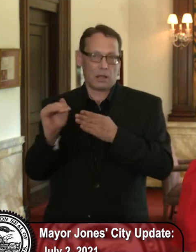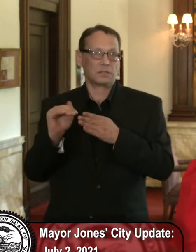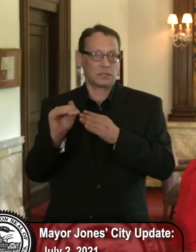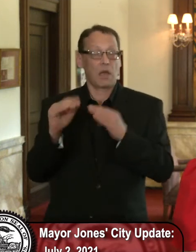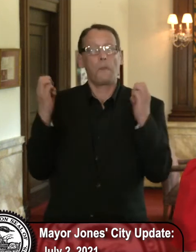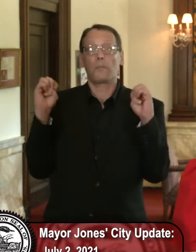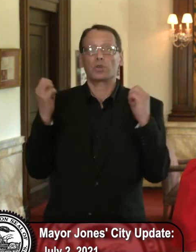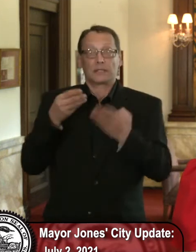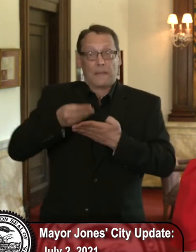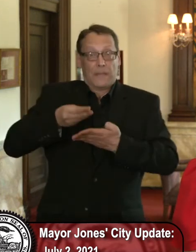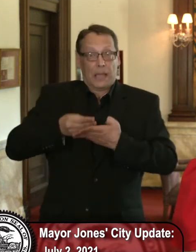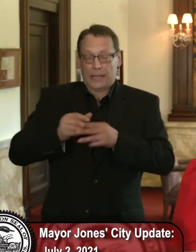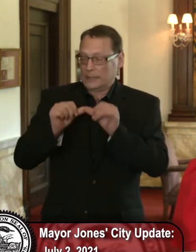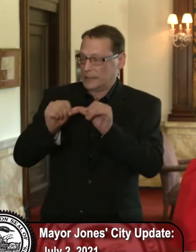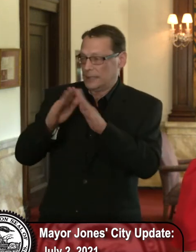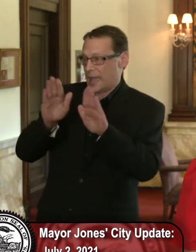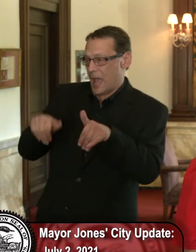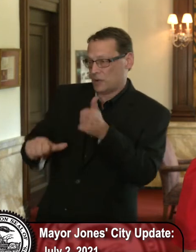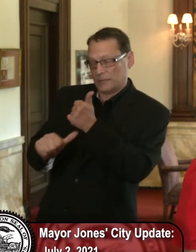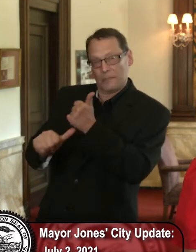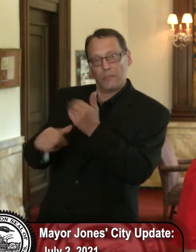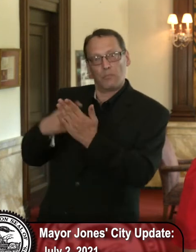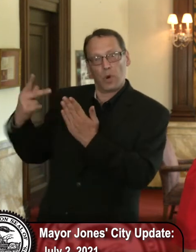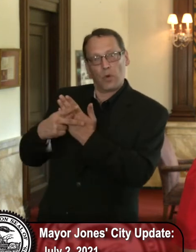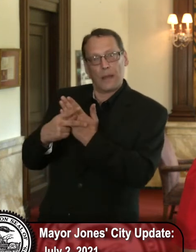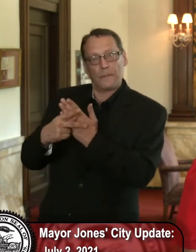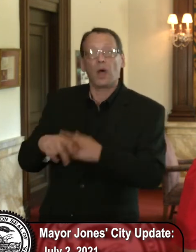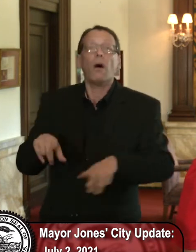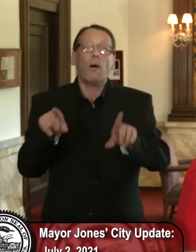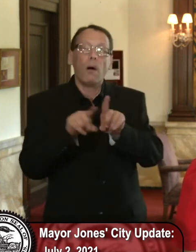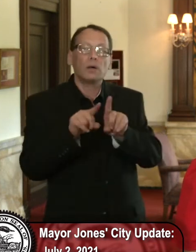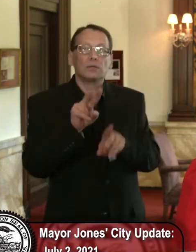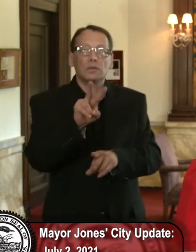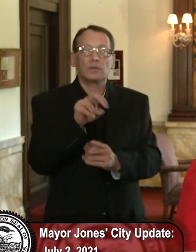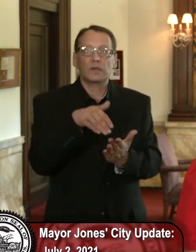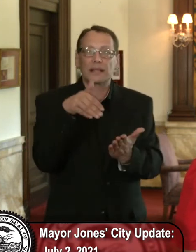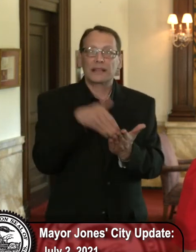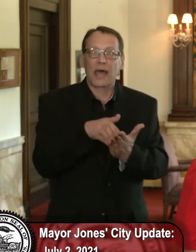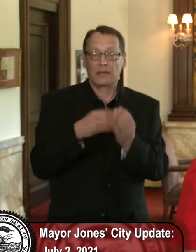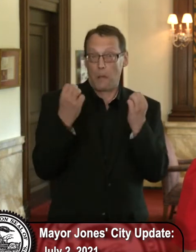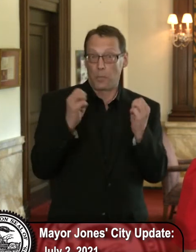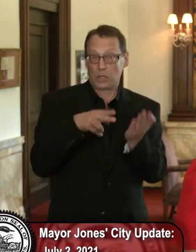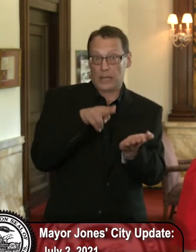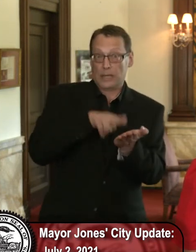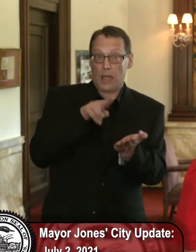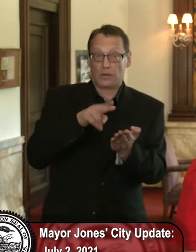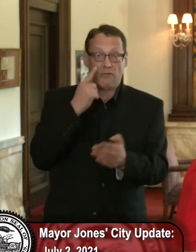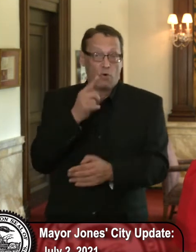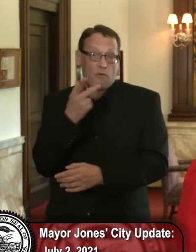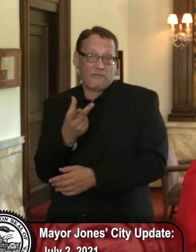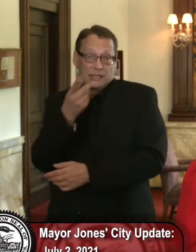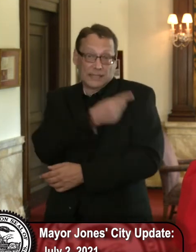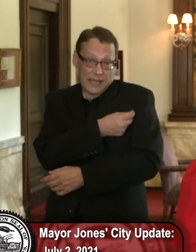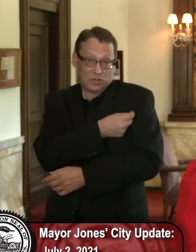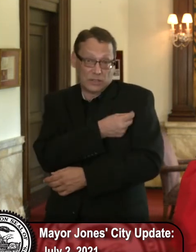funding to continue housing assistance programs, as well as a $200,000 emergency contract for vaccination